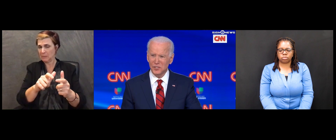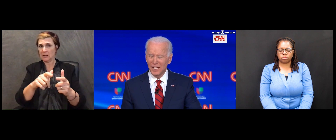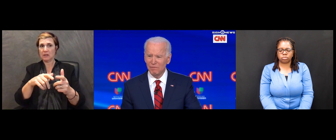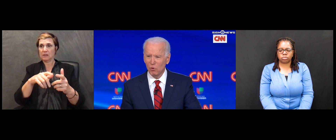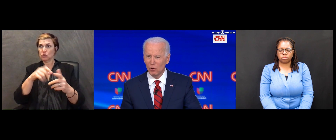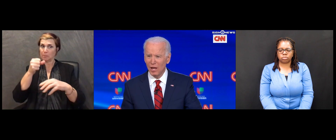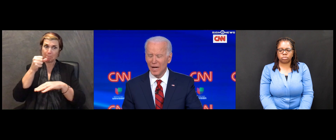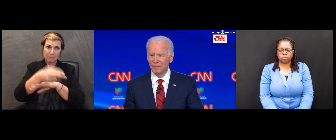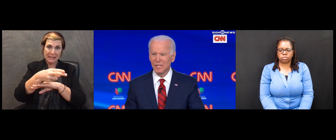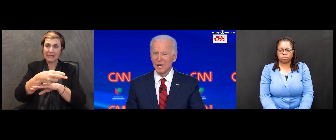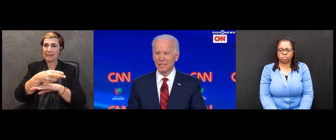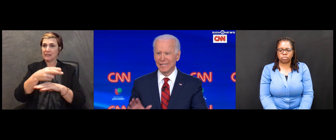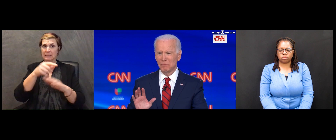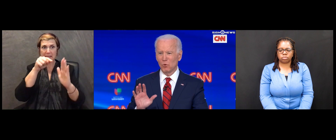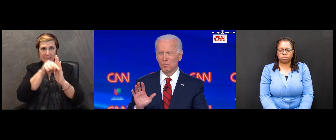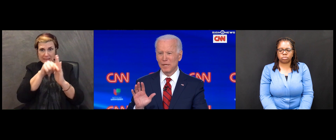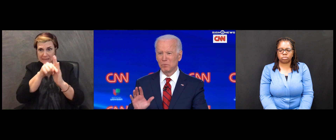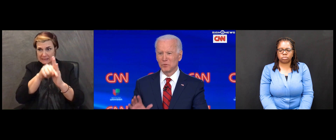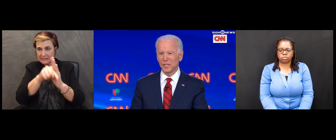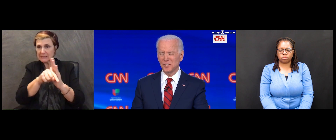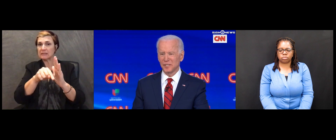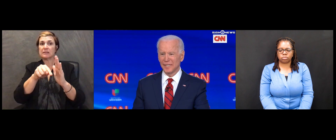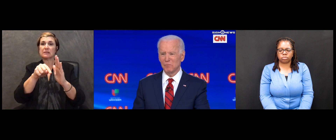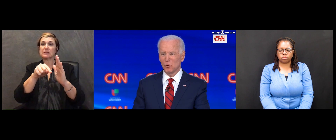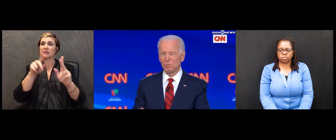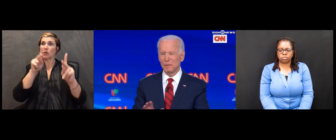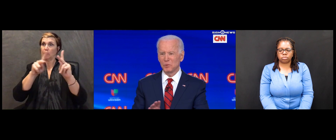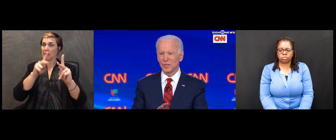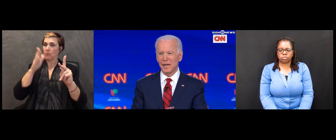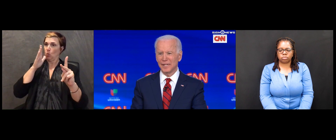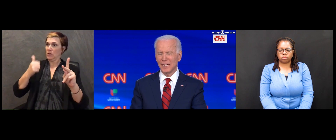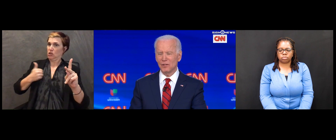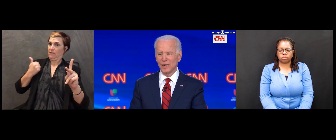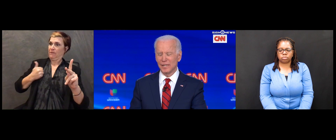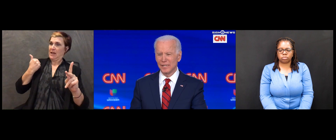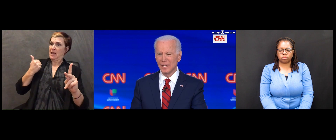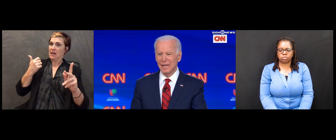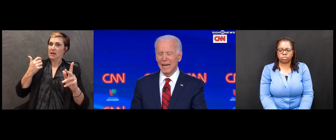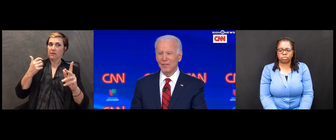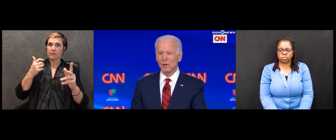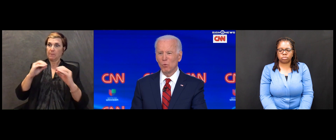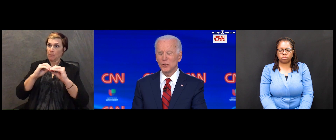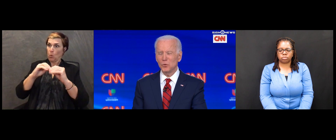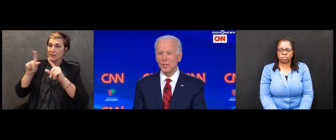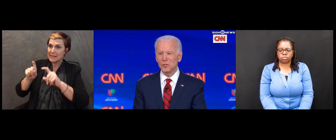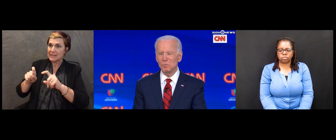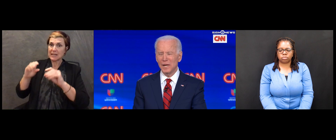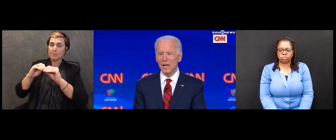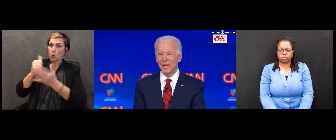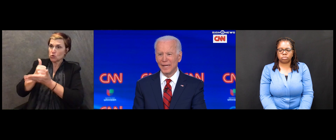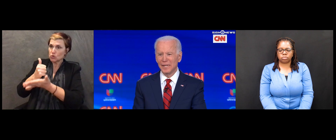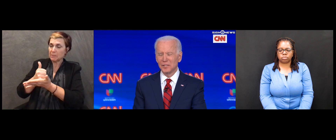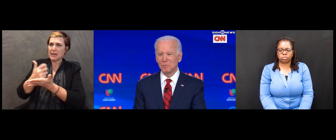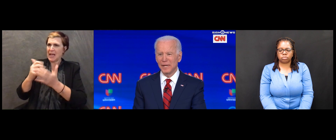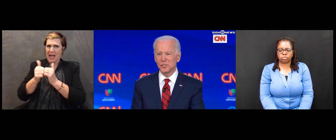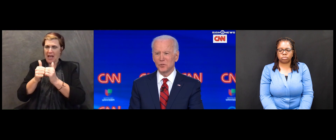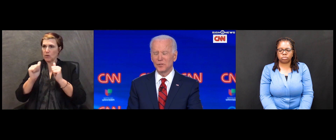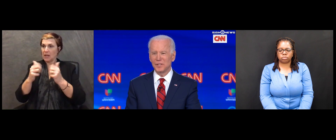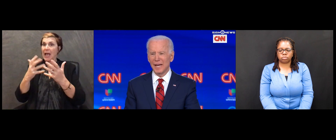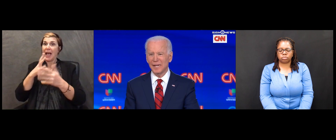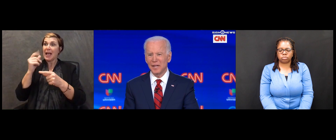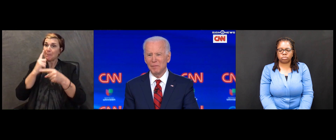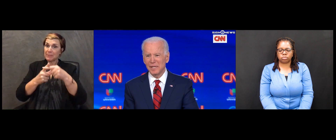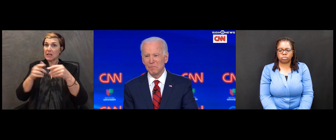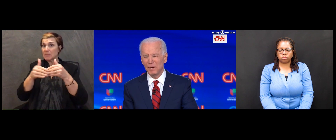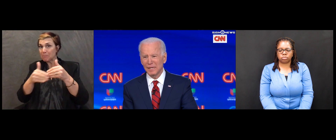where we can save more lives, get more people tested, get more people the kind of care they need. And then what do we do beyond that to make sure